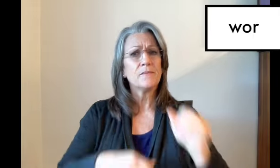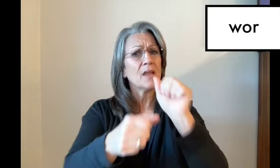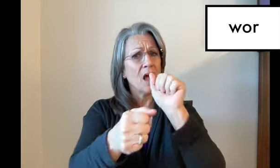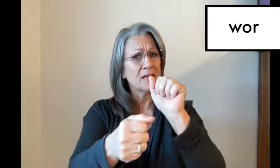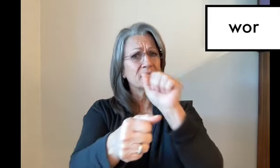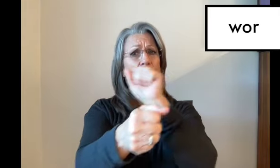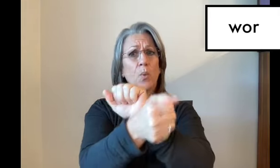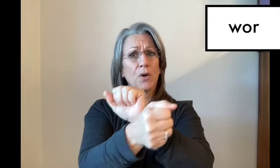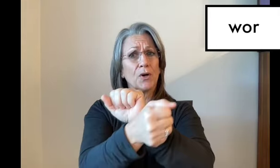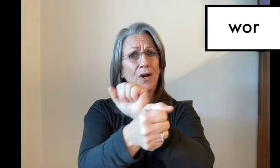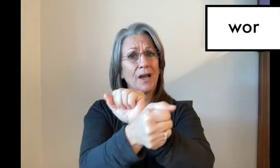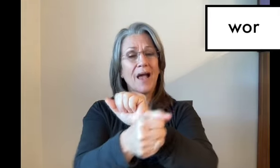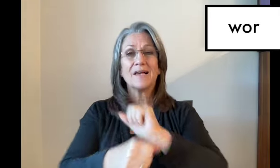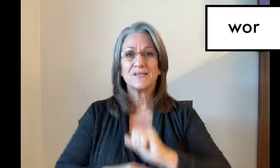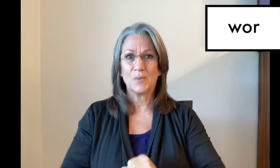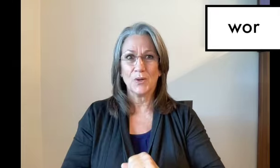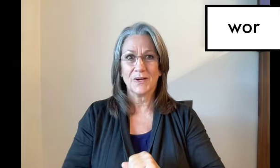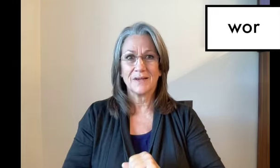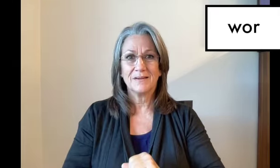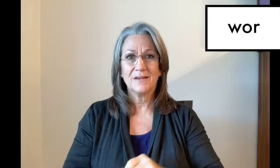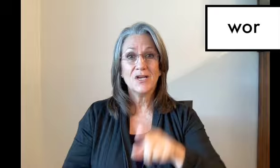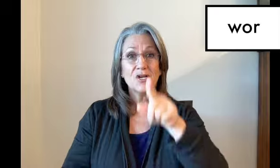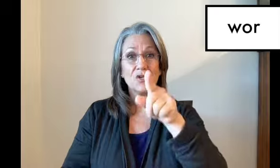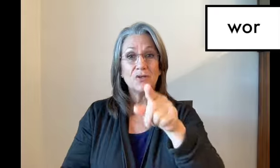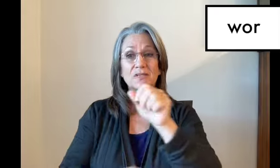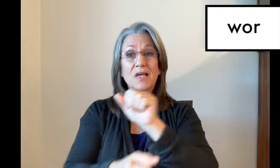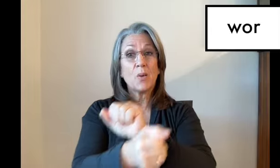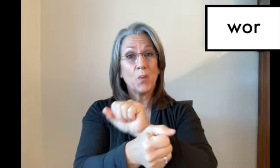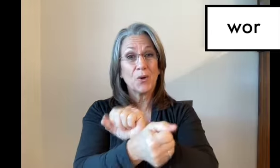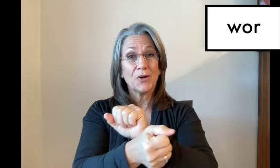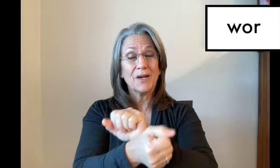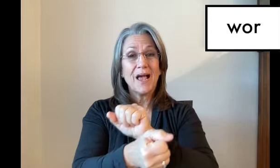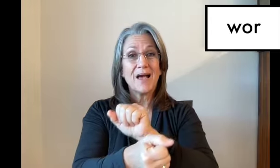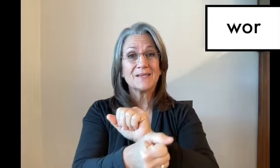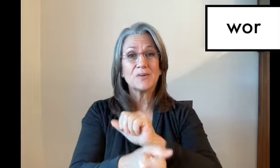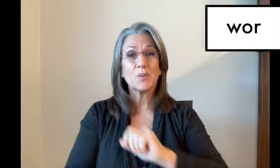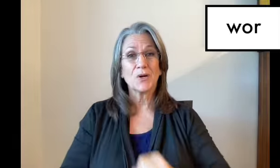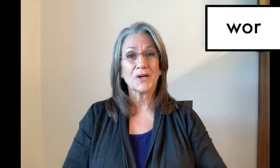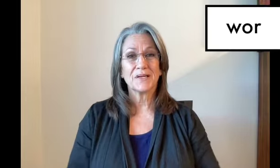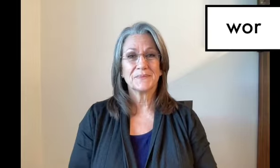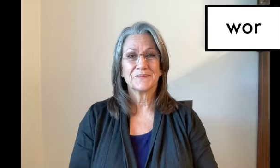I say were as in work. You say were as in work.